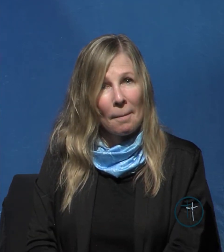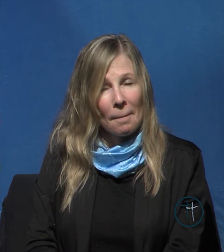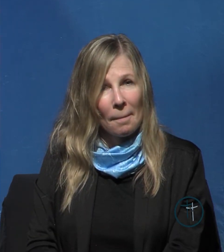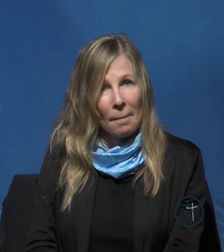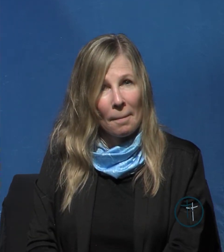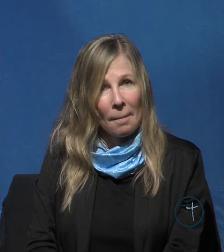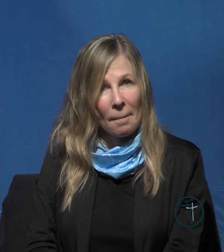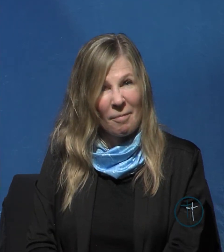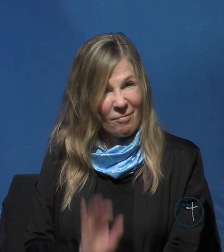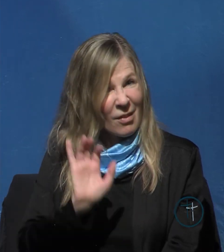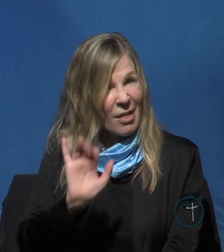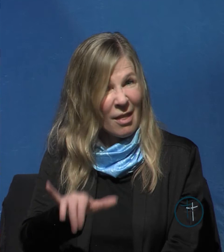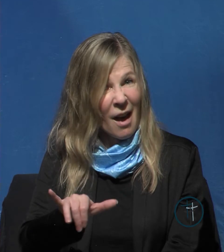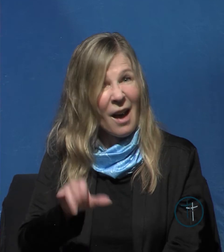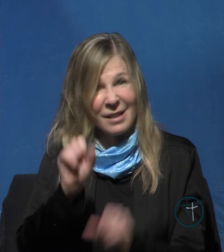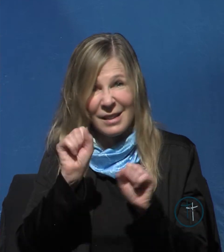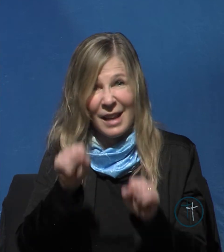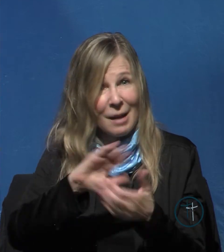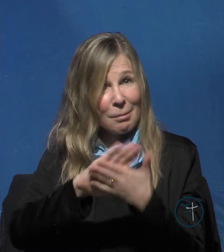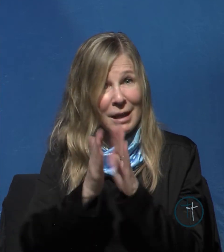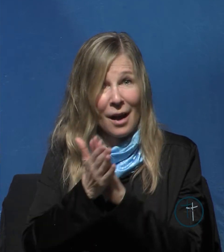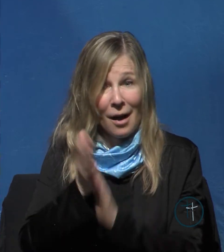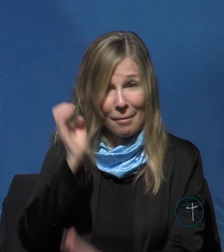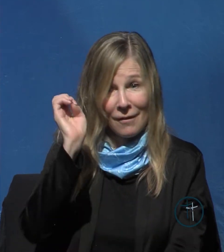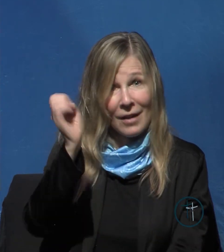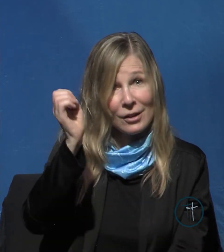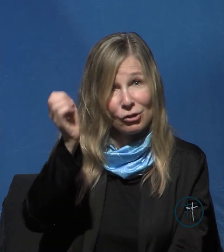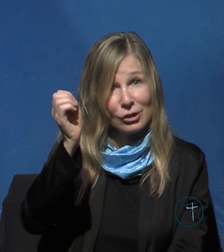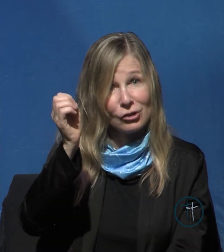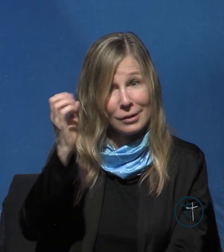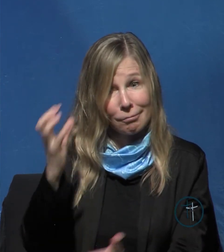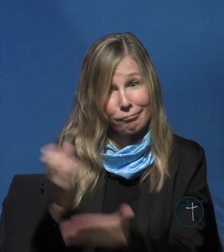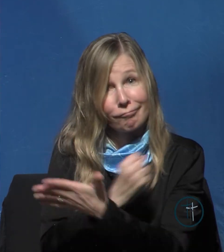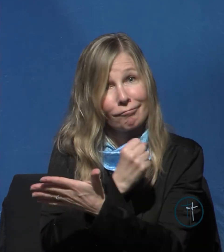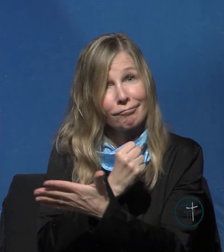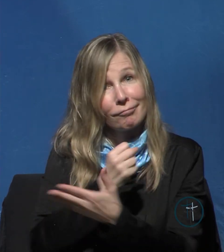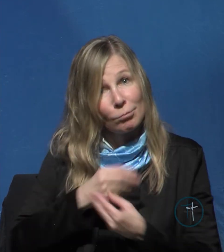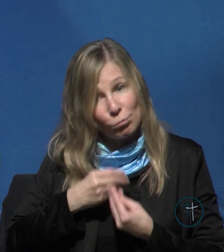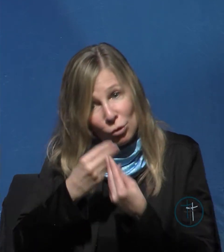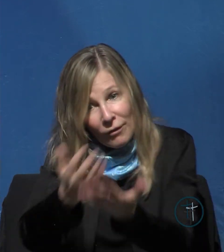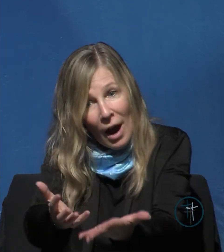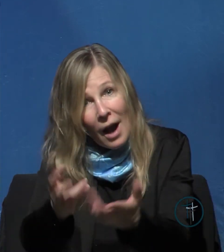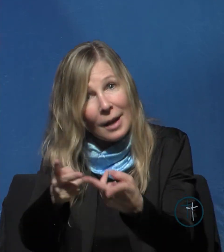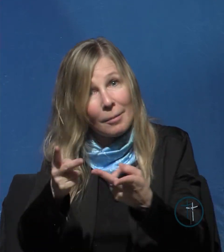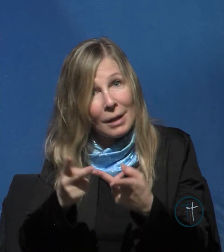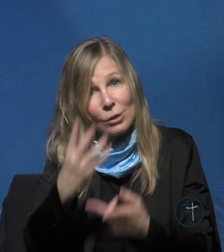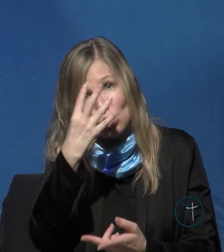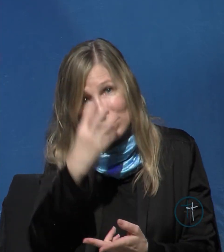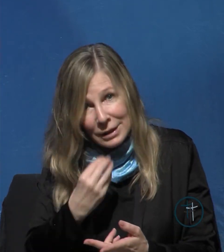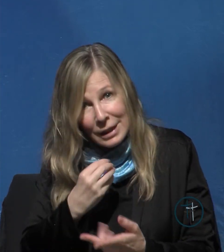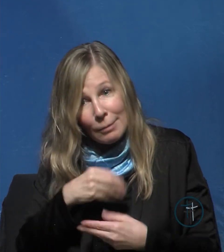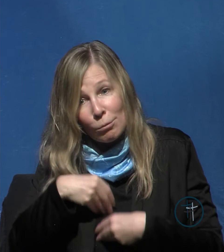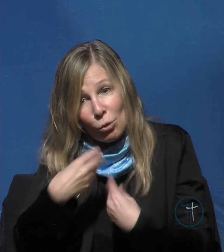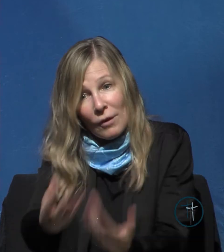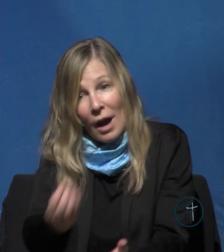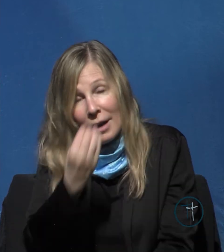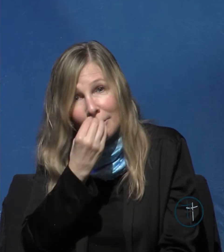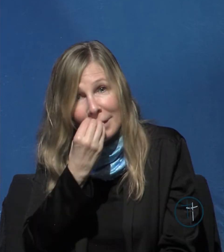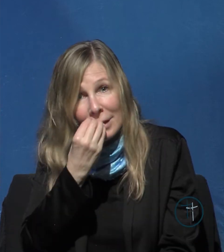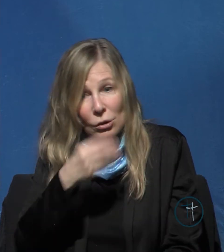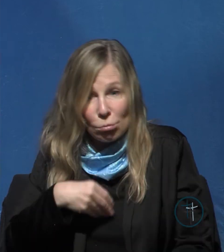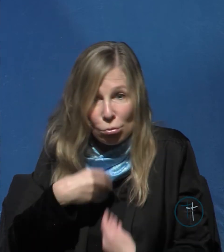This in and of itself can be evangelistic, but providing a place for people to sleep or providing them a meal or helping them meet some